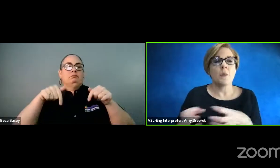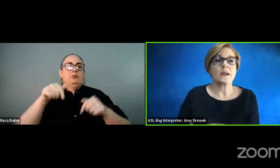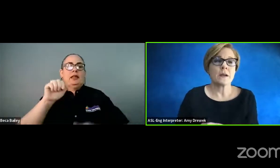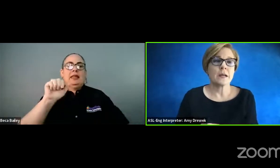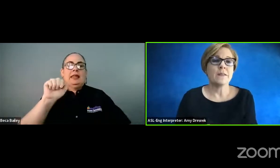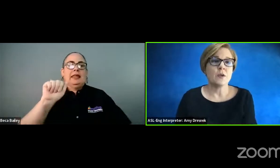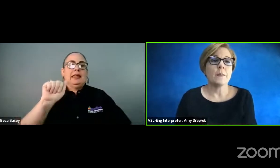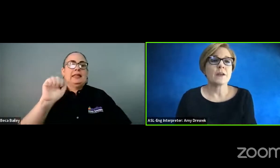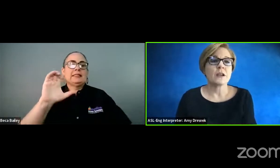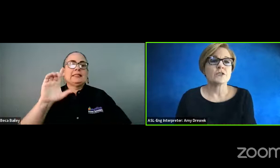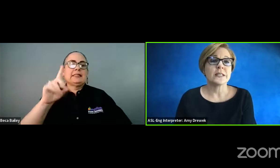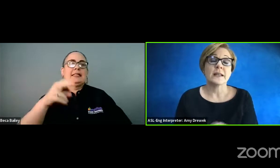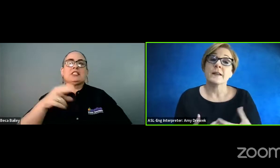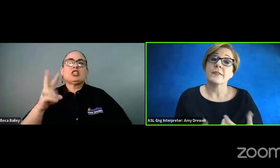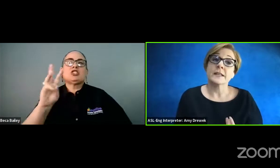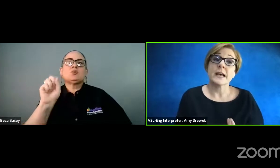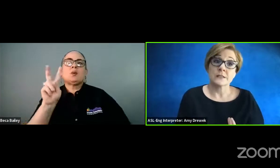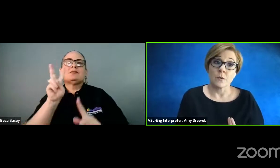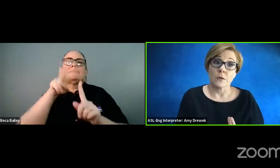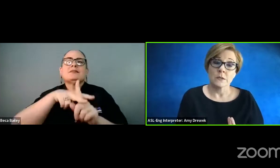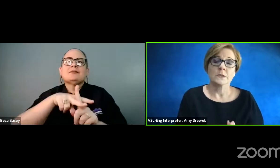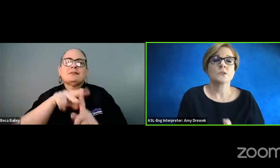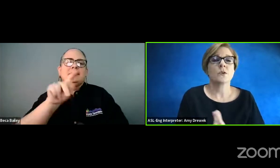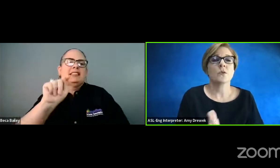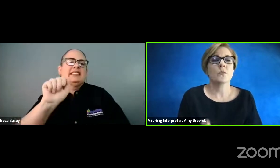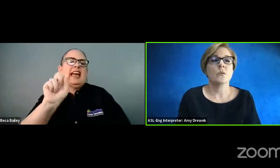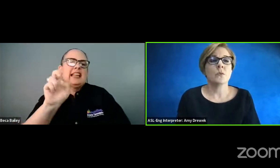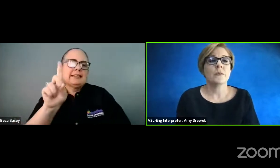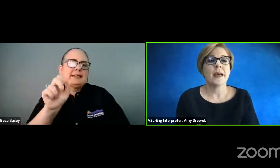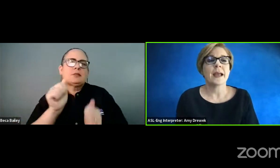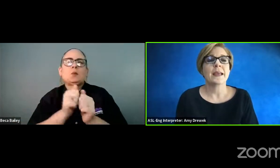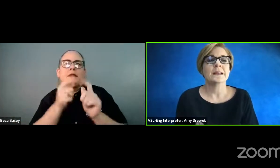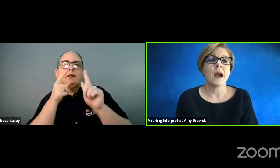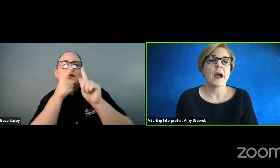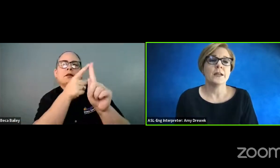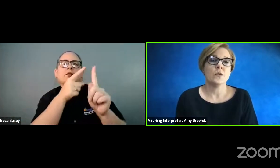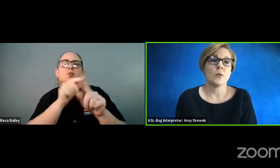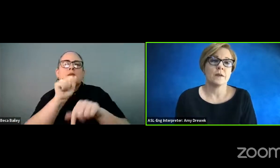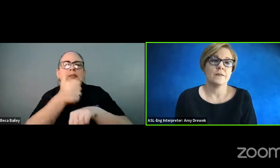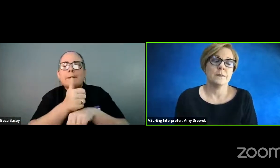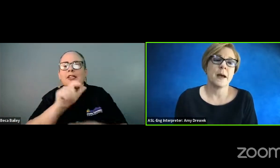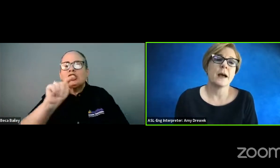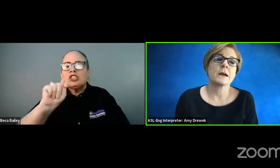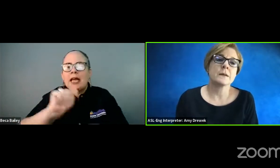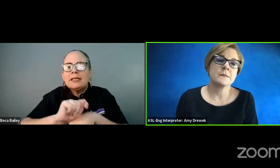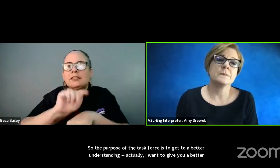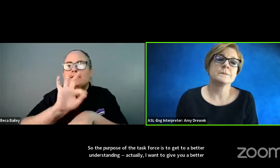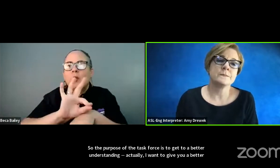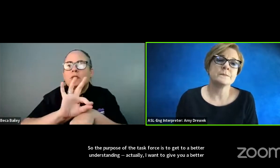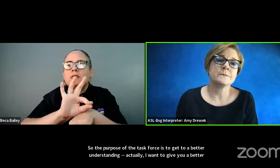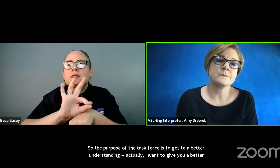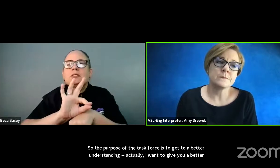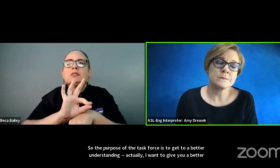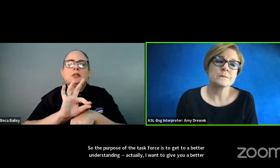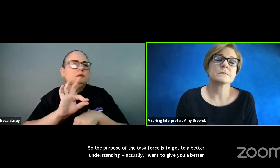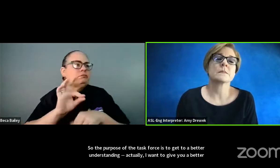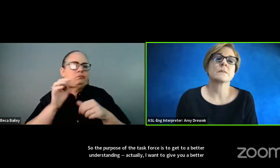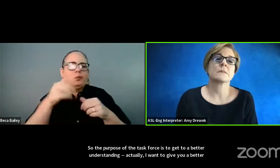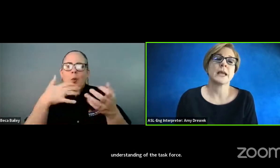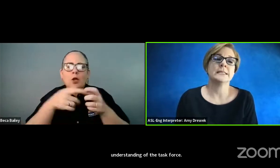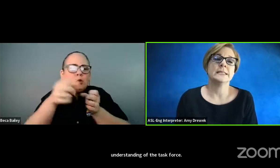Actually, I want to give you a better understanding of the task force so that can guide your feedback.